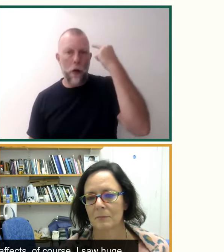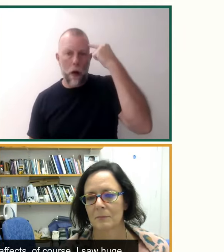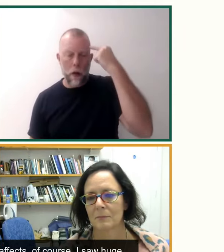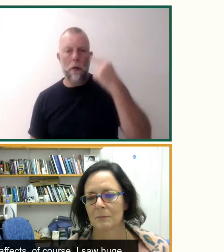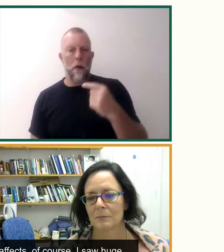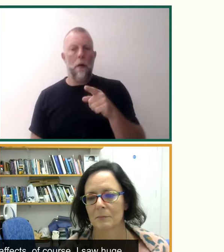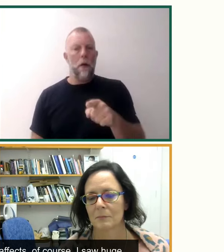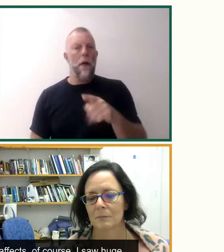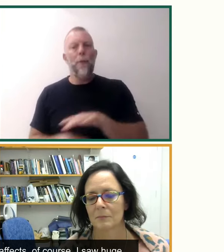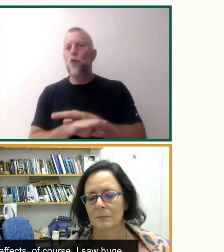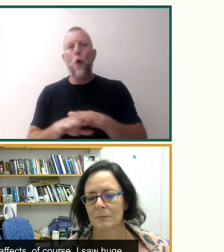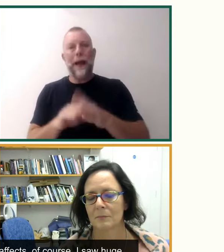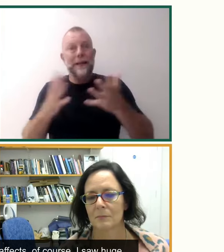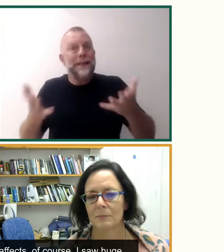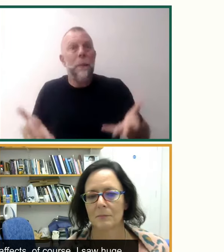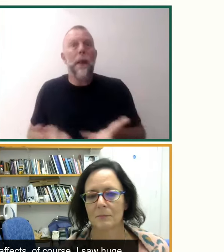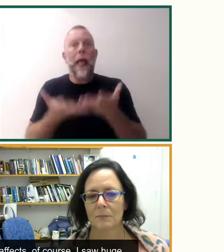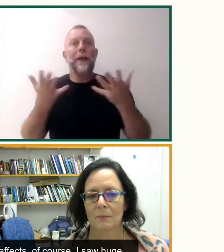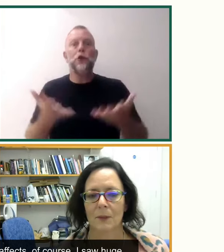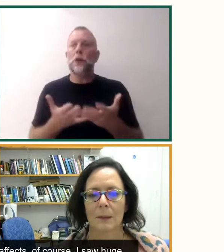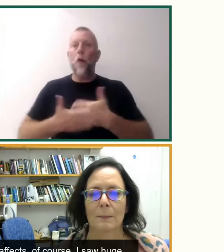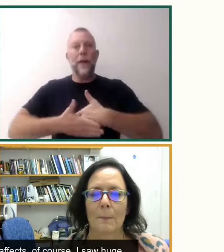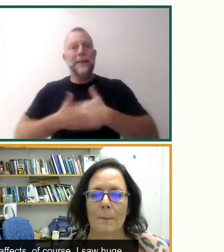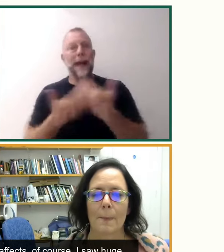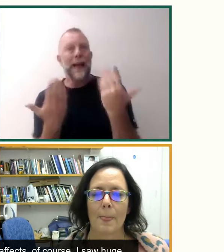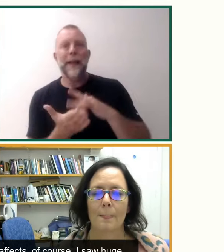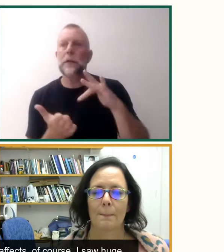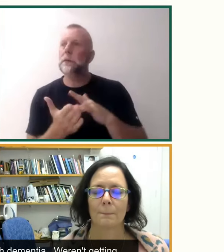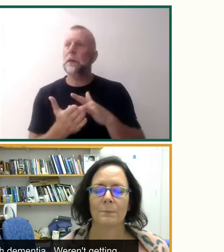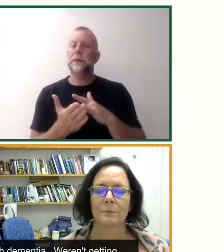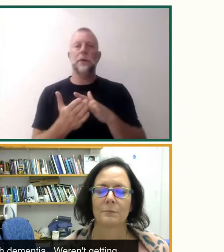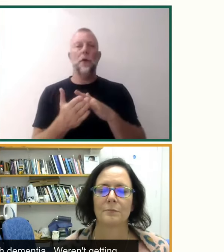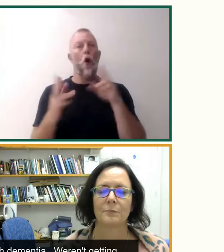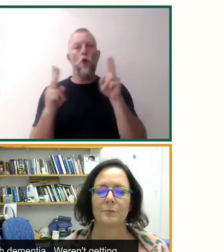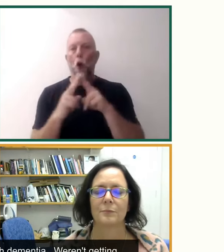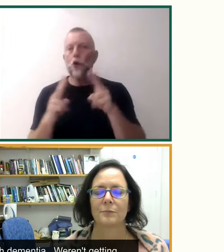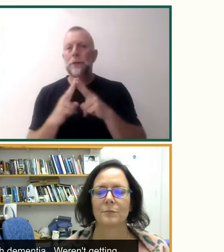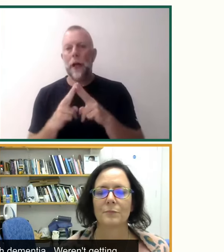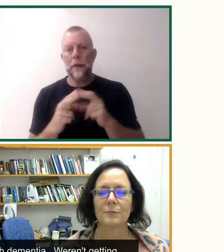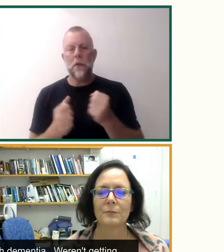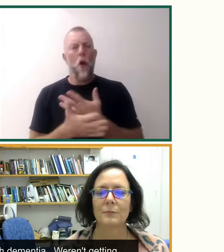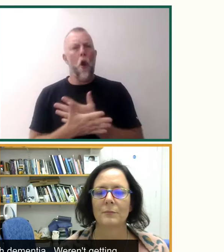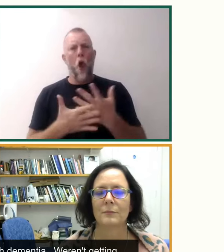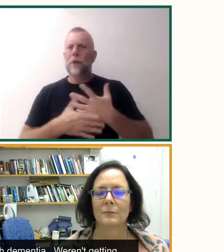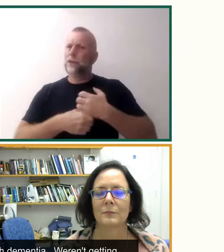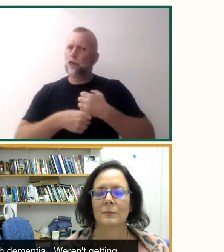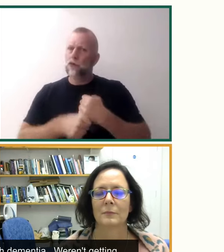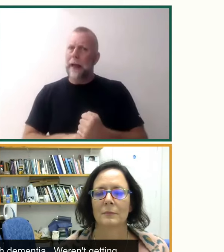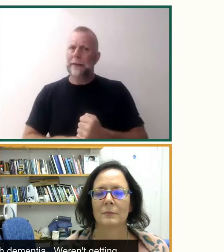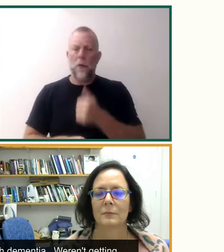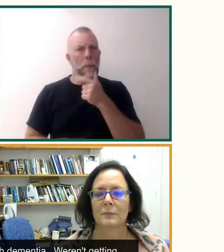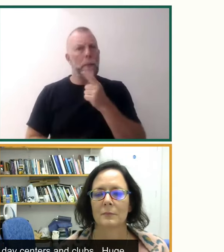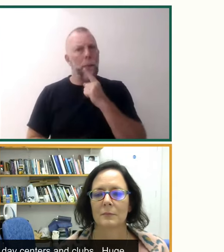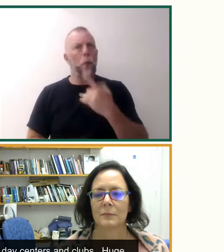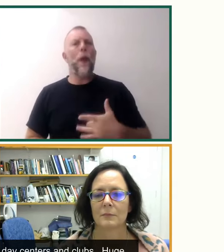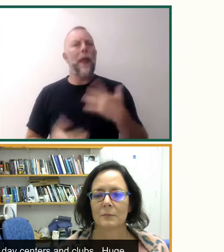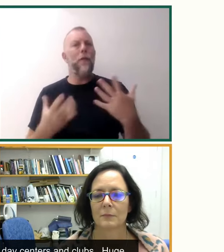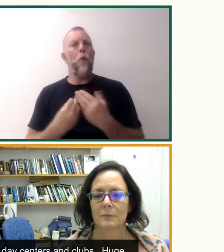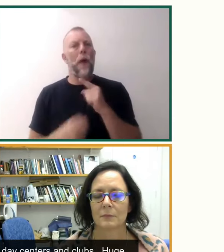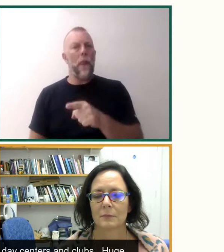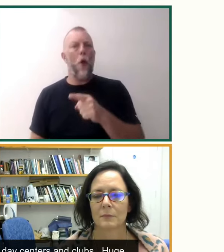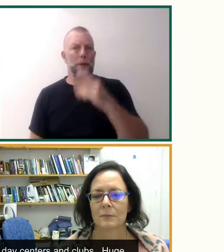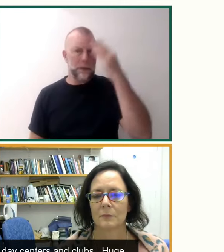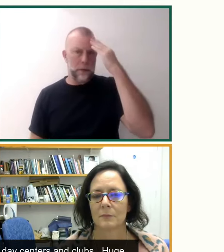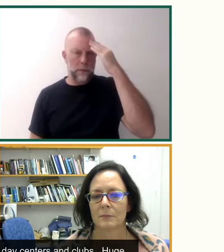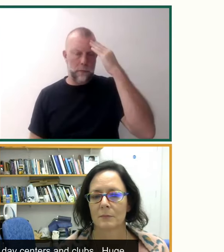getting the kind of stimulation they got from their day centres and clubs. Huge carer stress on the people that were living with those patients. And at the other end